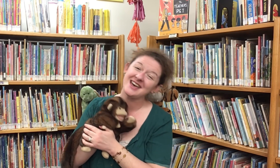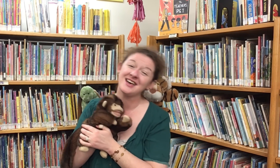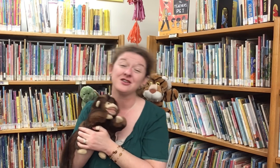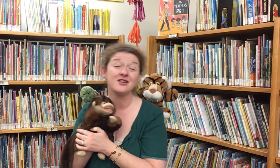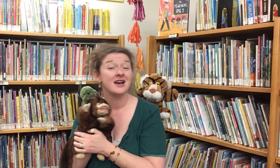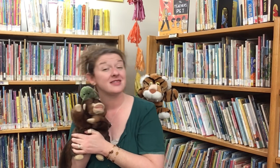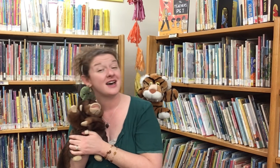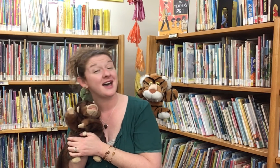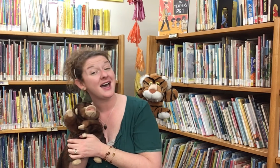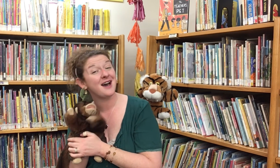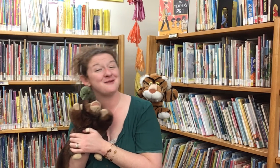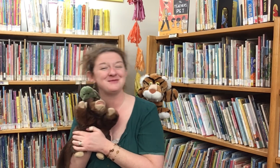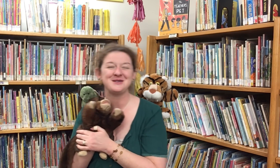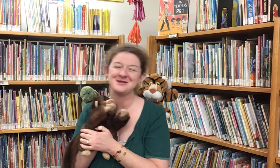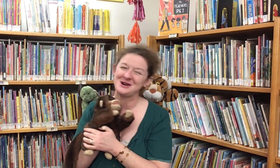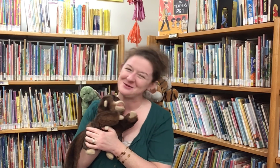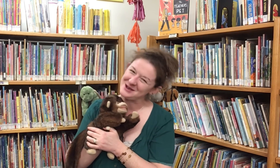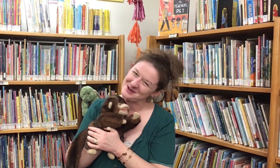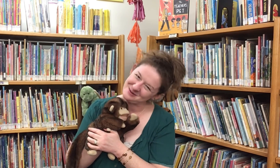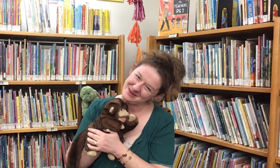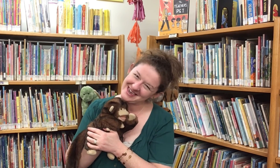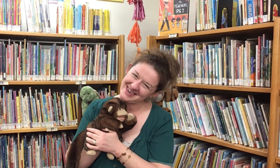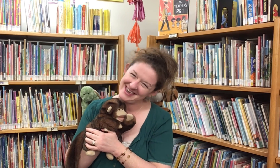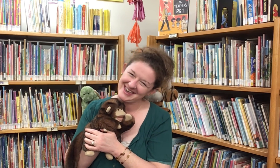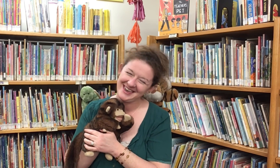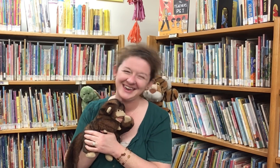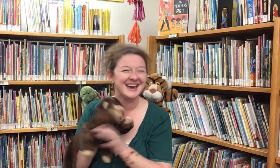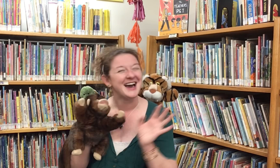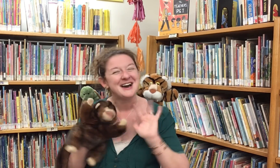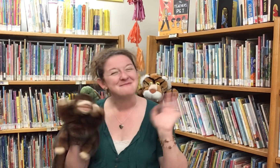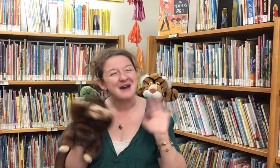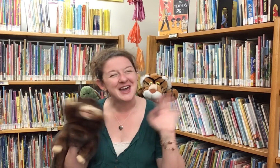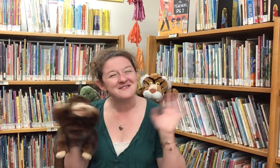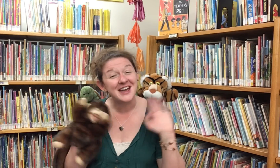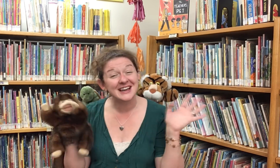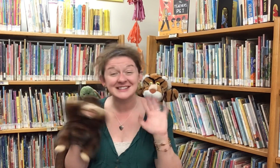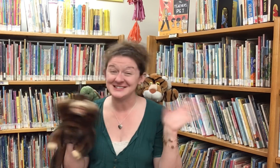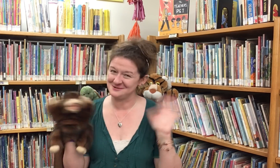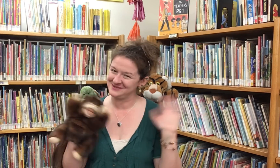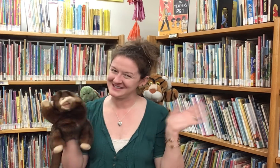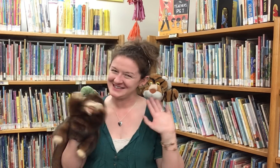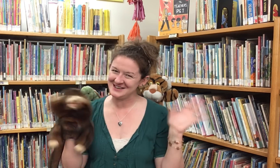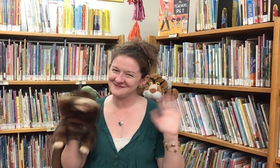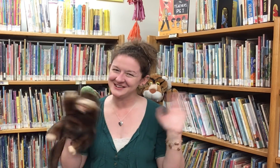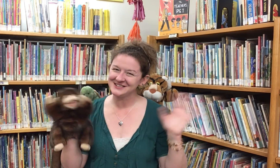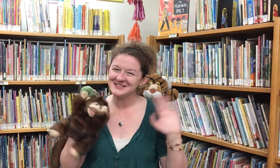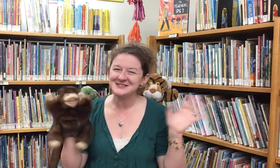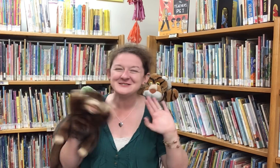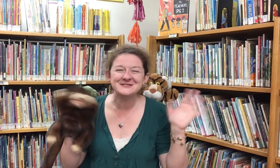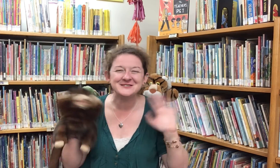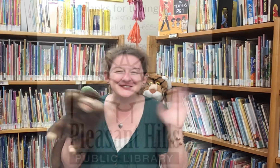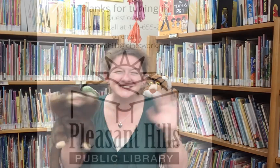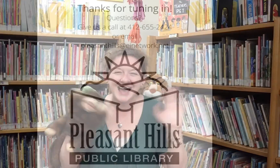together, the happier we'll be. Bye, friends. Hope to see you real soon.